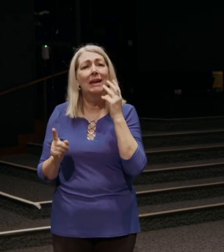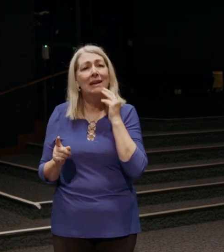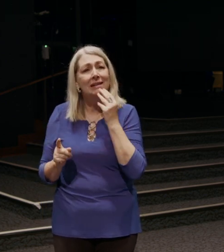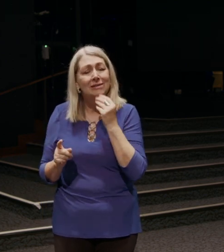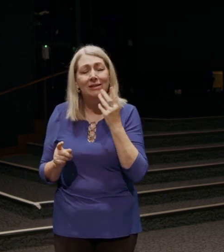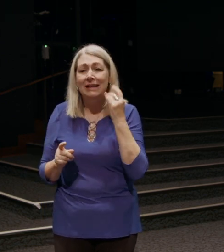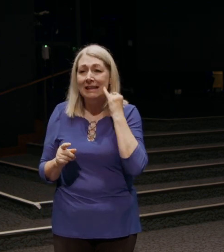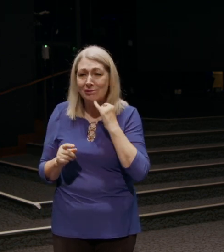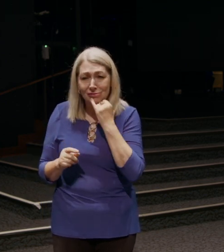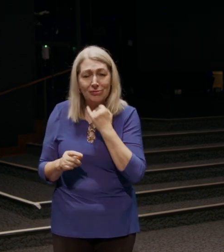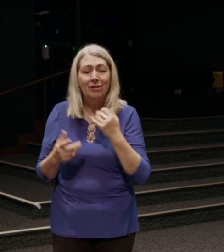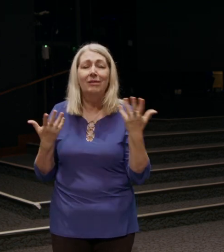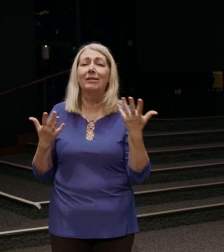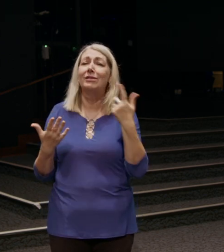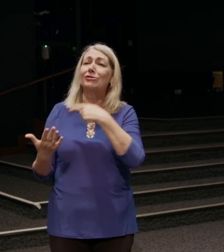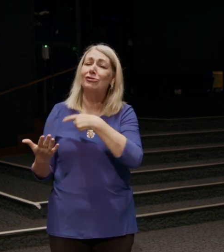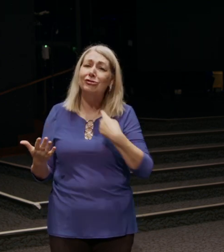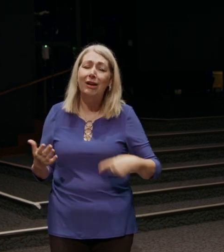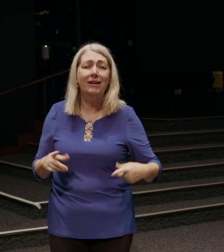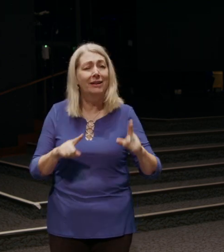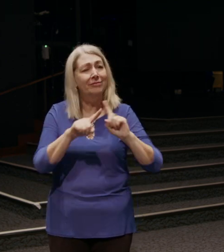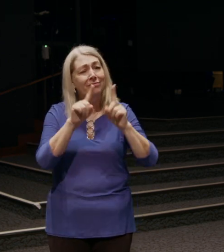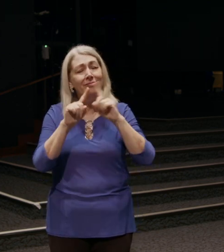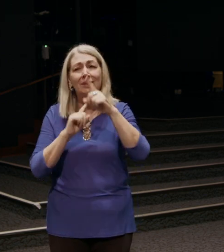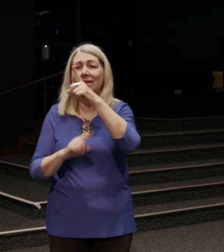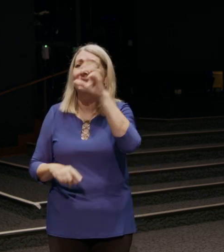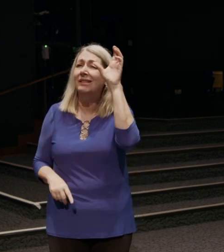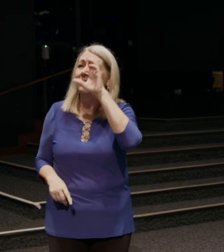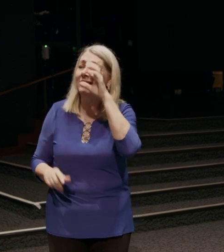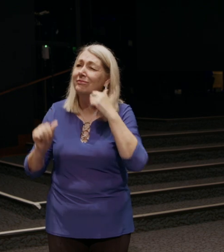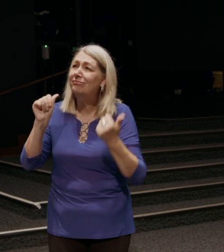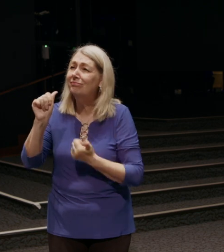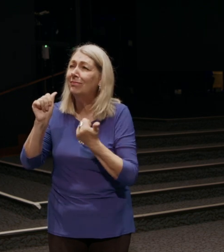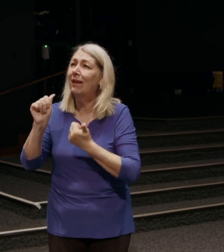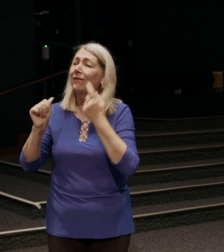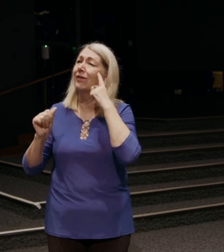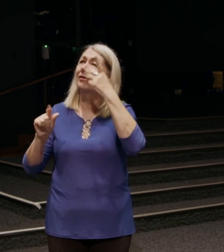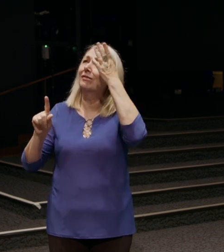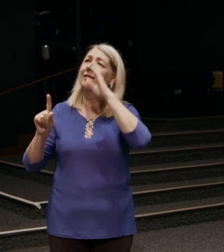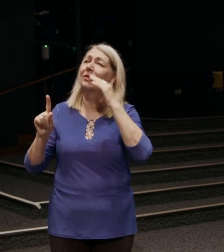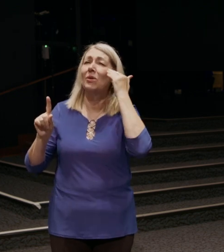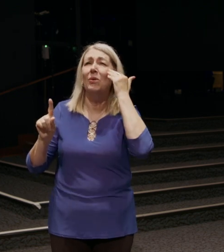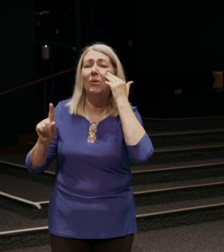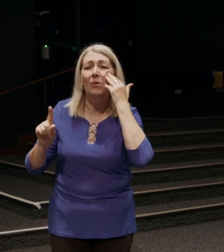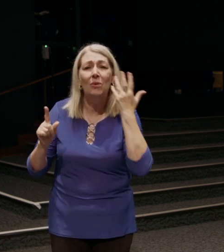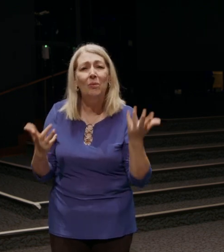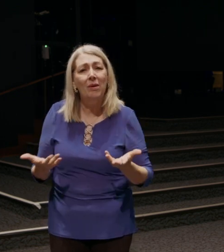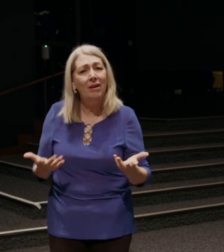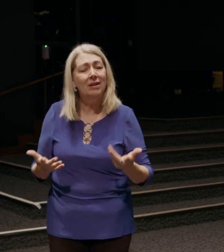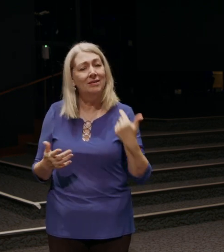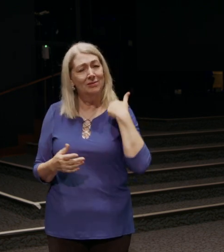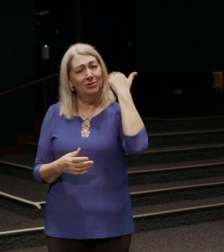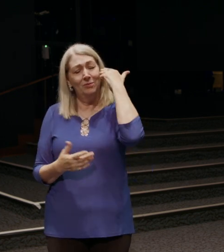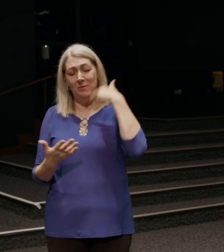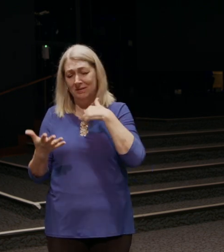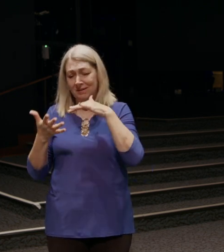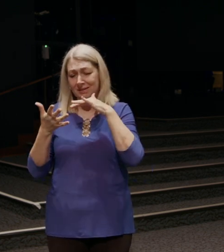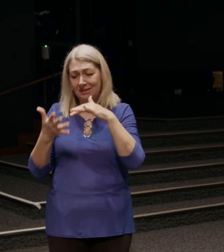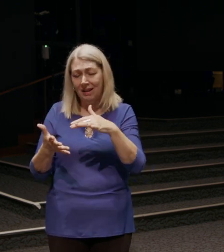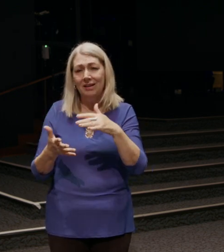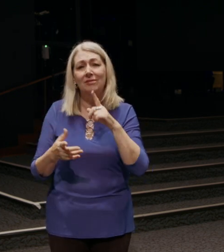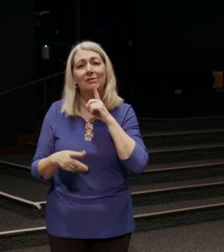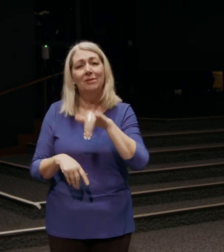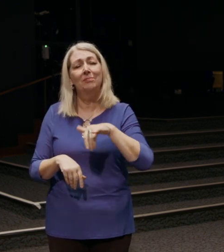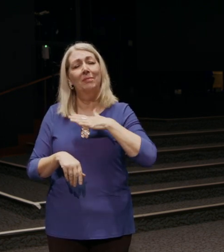everywhere, all together, seeking knowledge, seeking truth the same way. And sometimes when I'm doing my studies, I feel like it's like an extended quiet